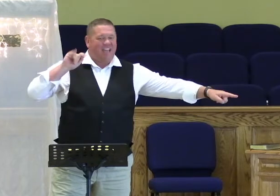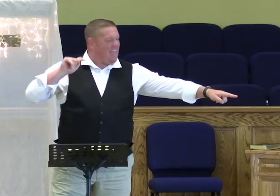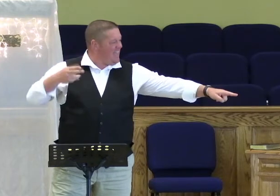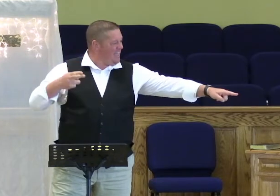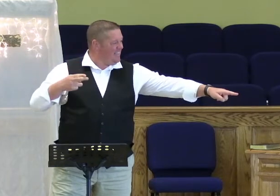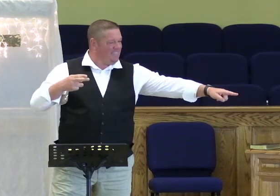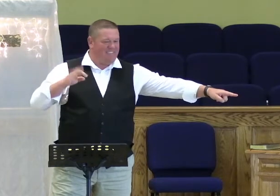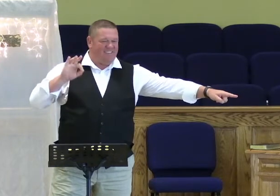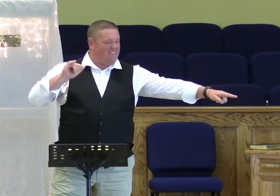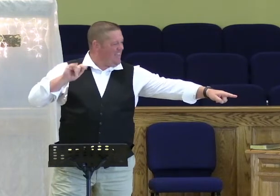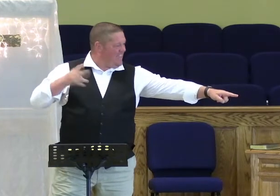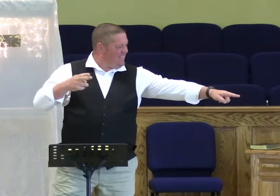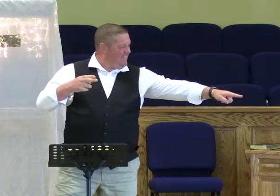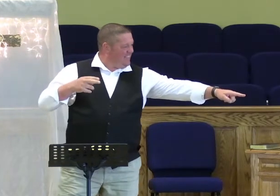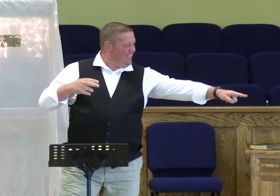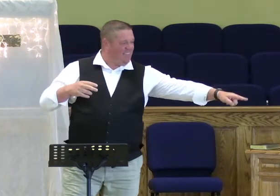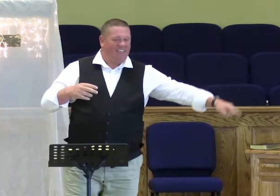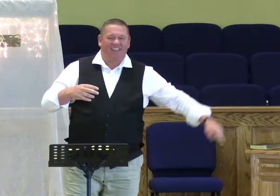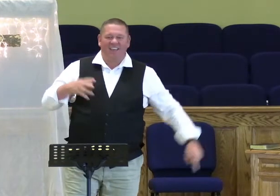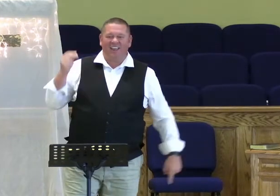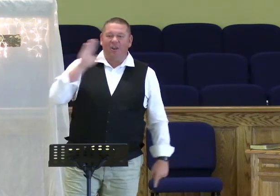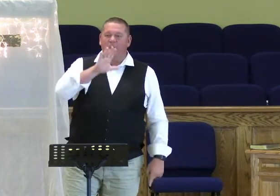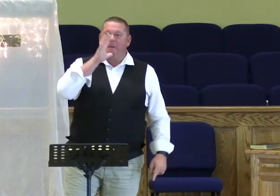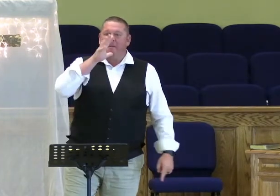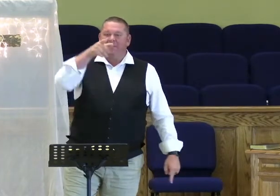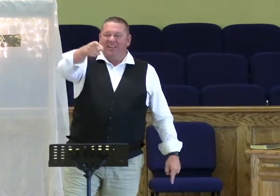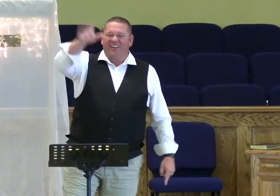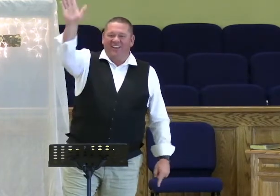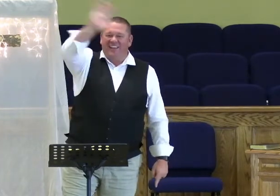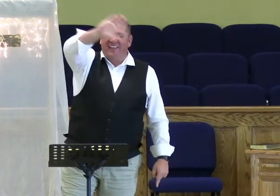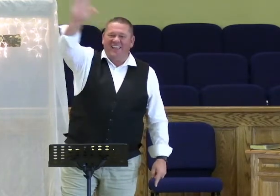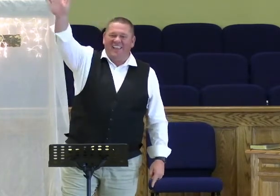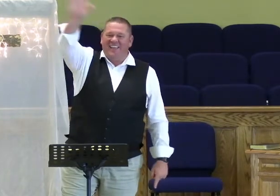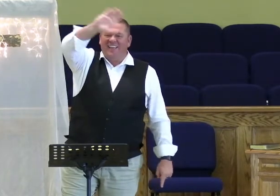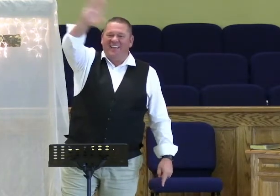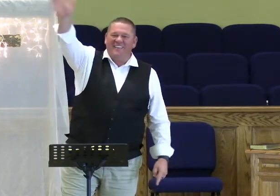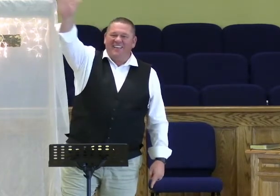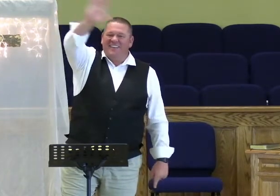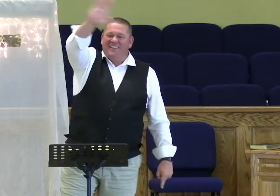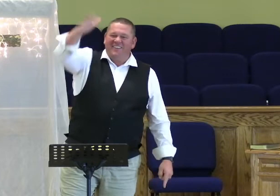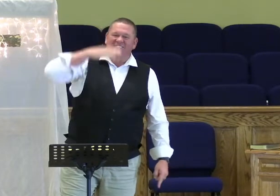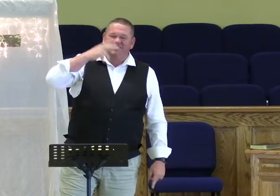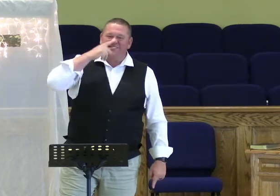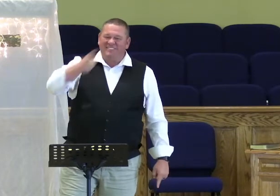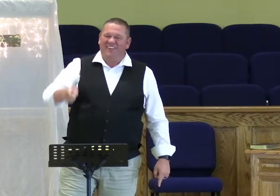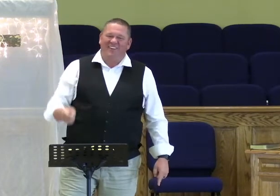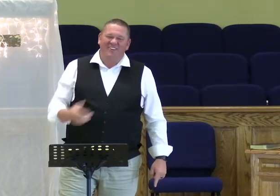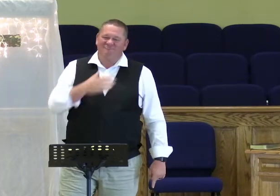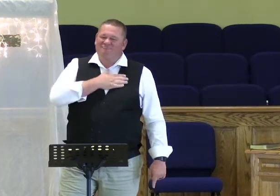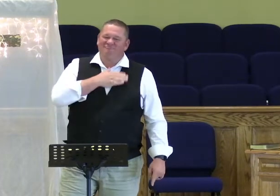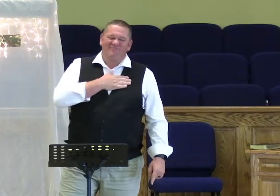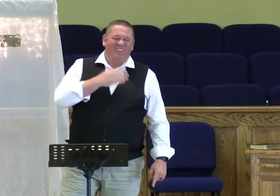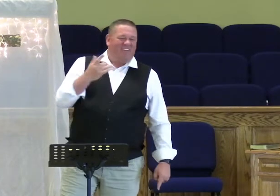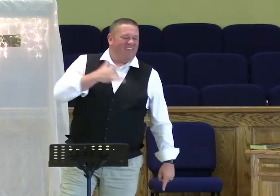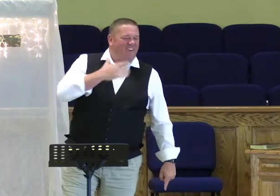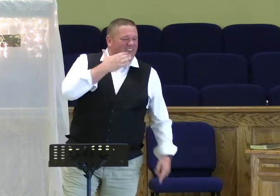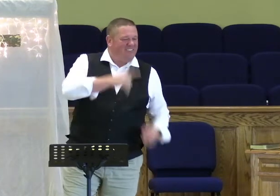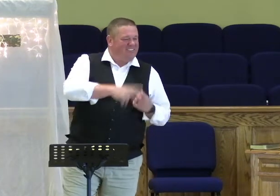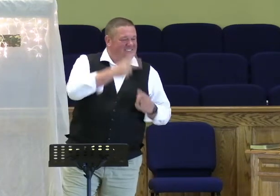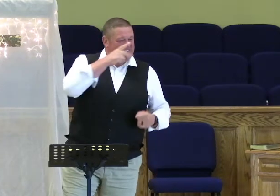tonight, Faith, up here in the front. And her mom's there in the back. Hello, good to see you. It touches my